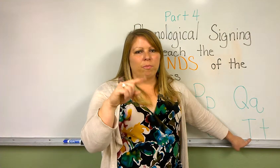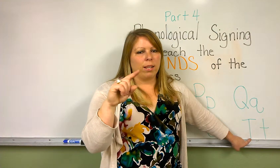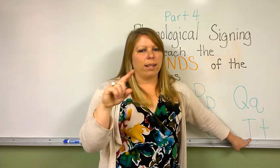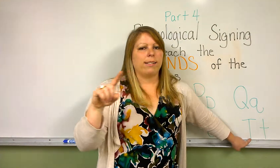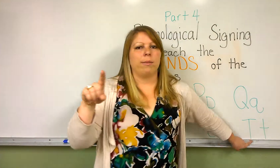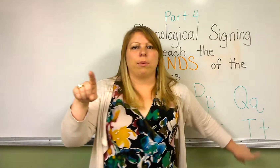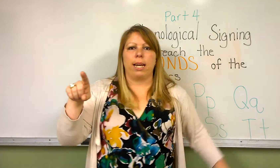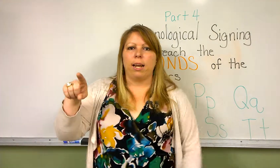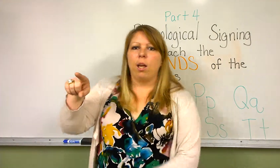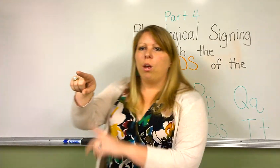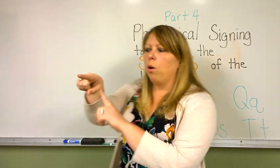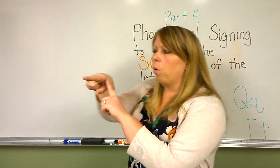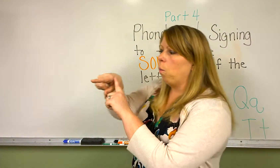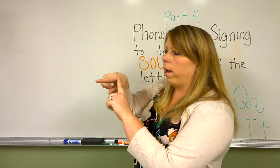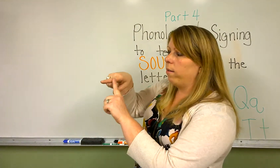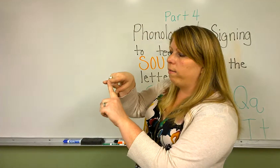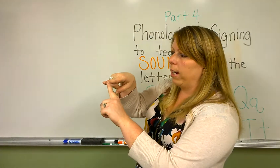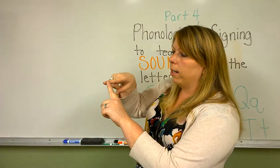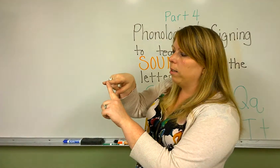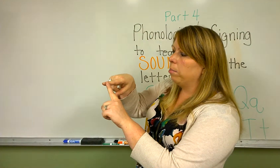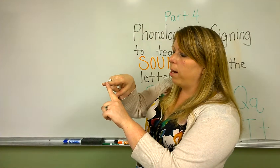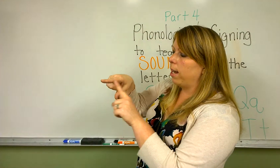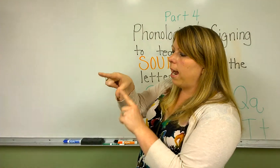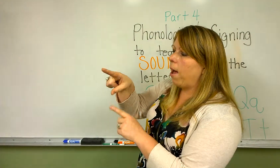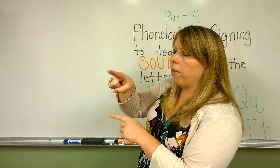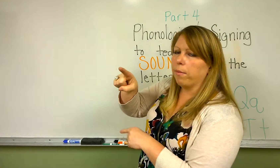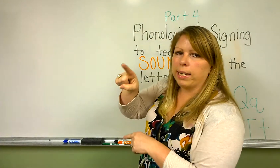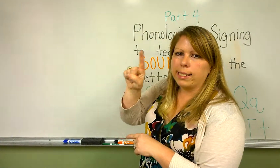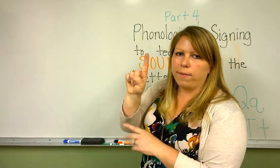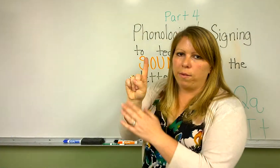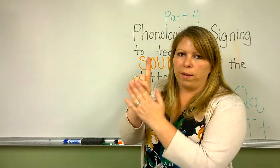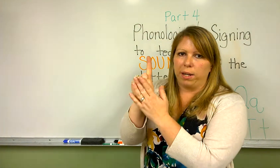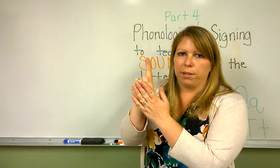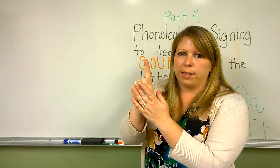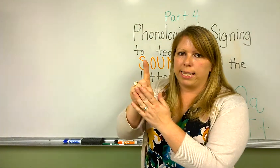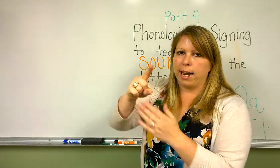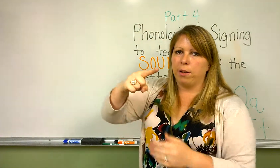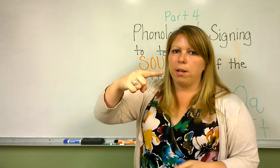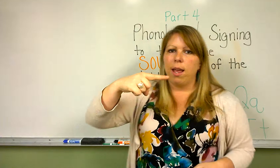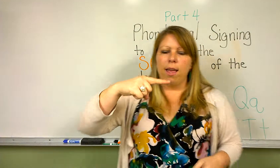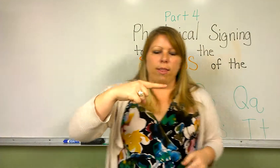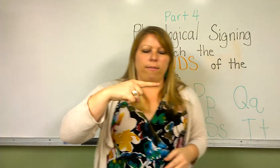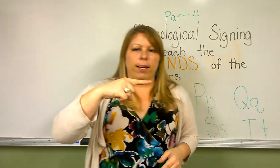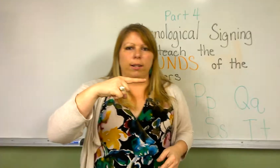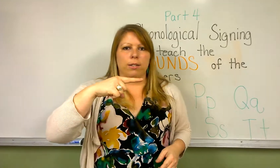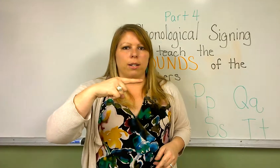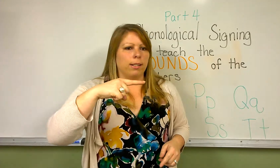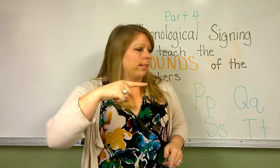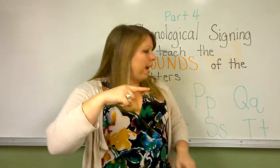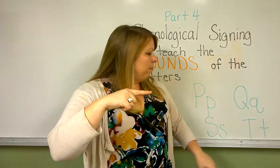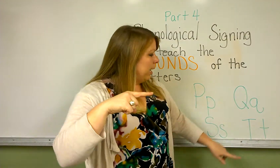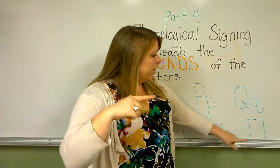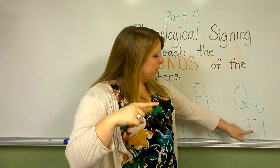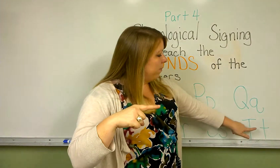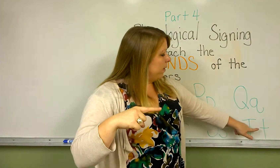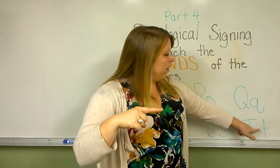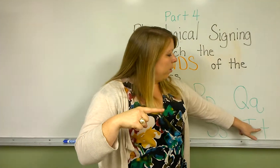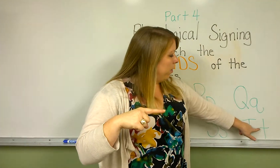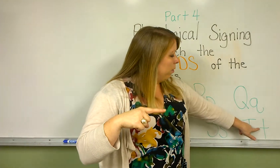It's simply one finger pointed out, the rest of the fingers down. The finger turns sideways as if it were the